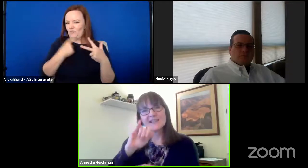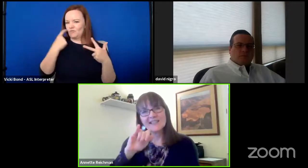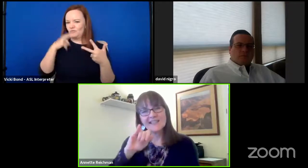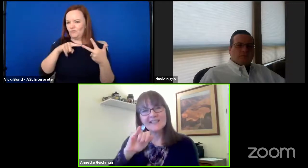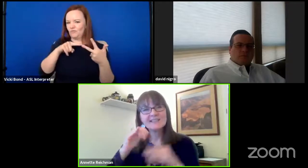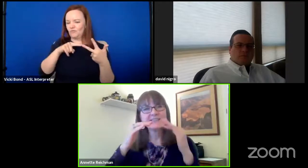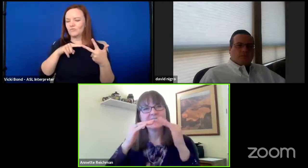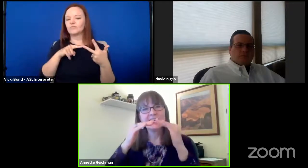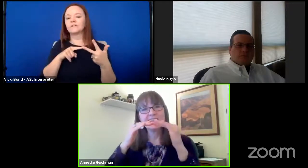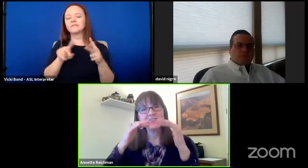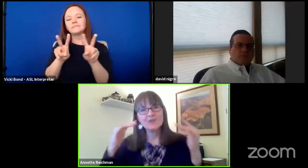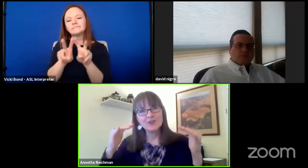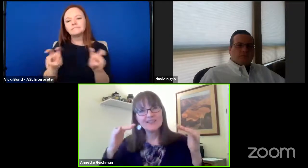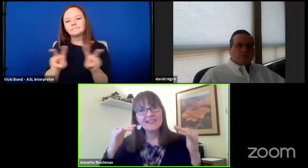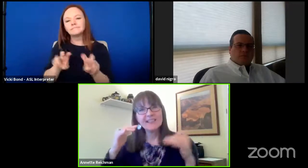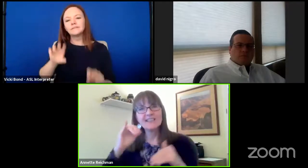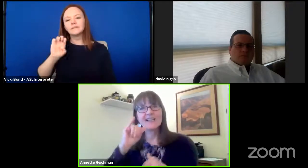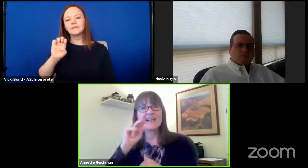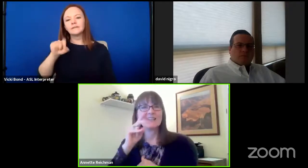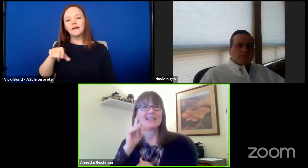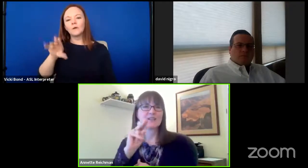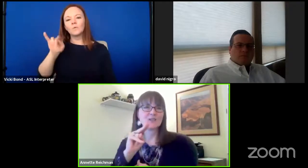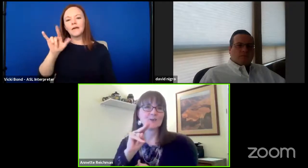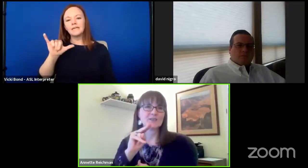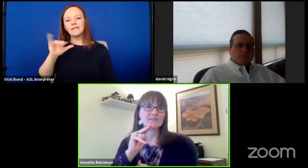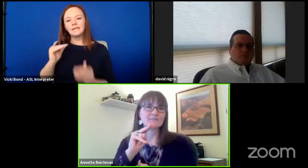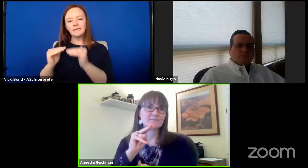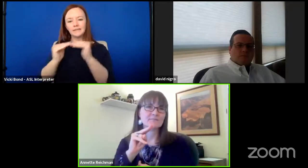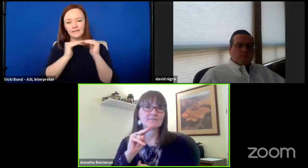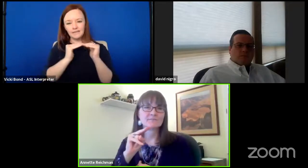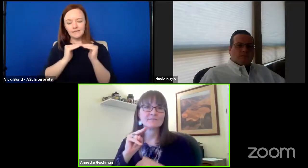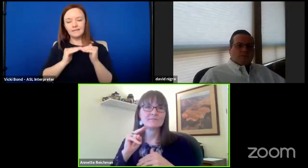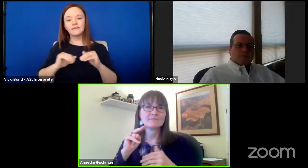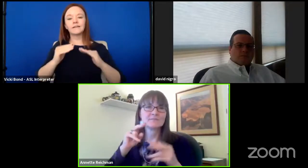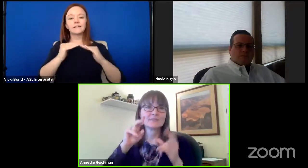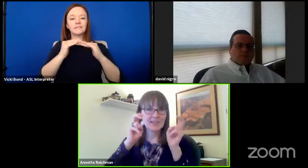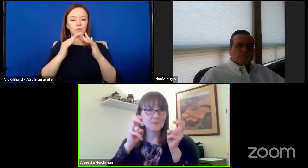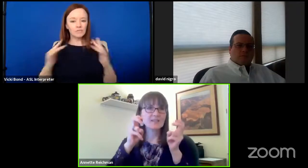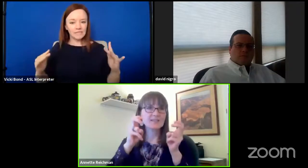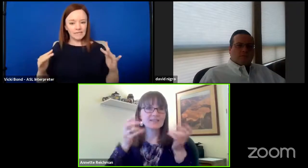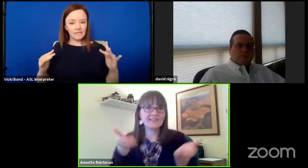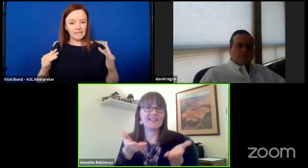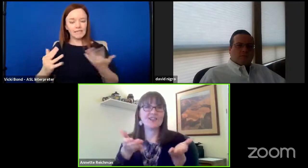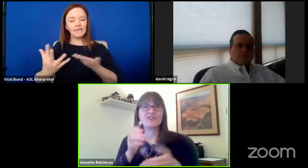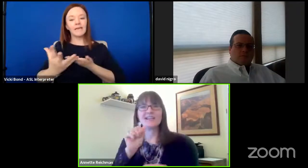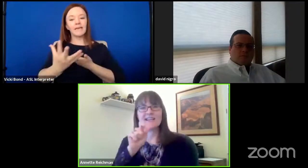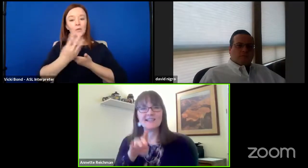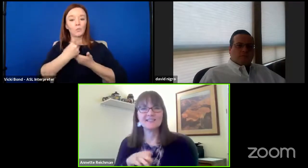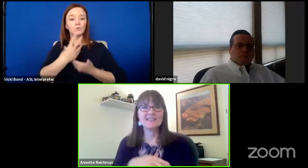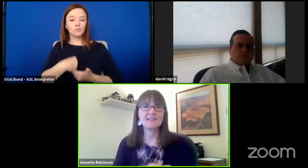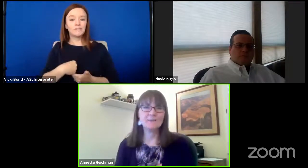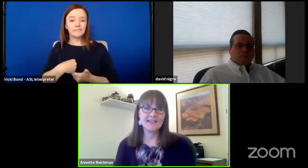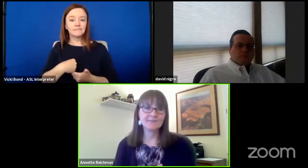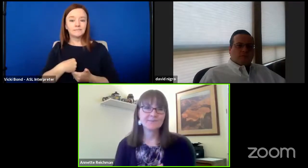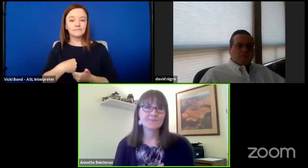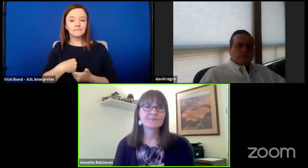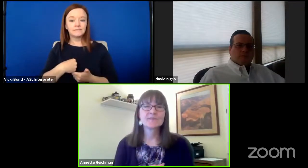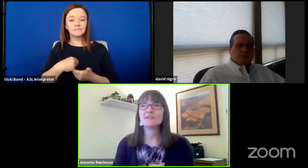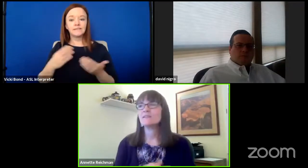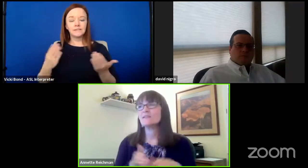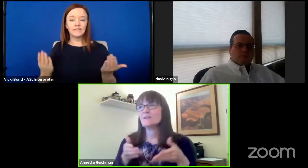at equity and diversity and inclusion subjects here at